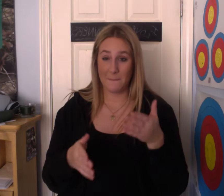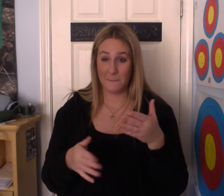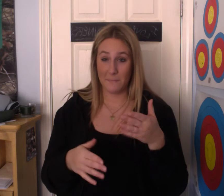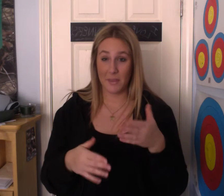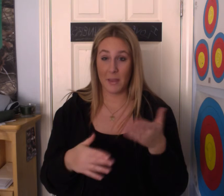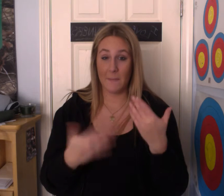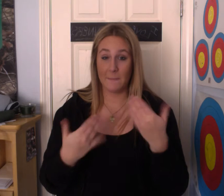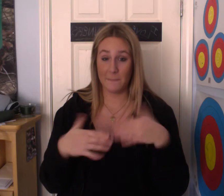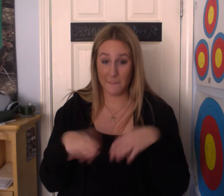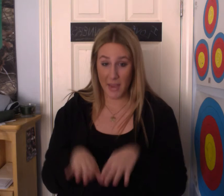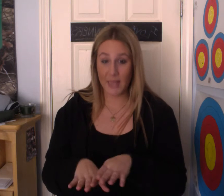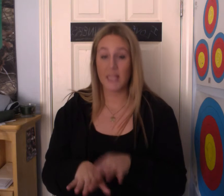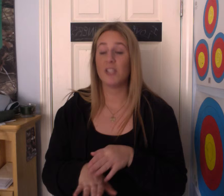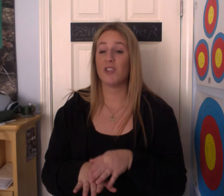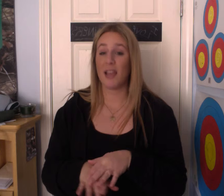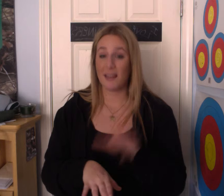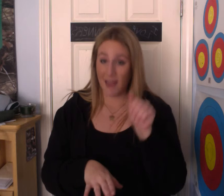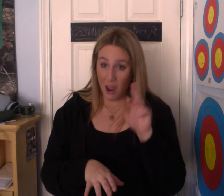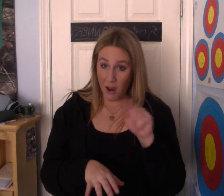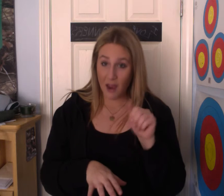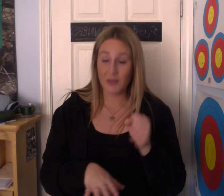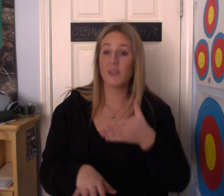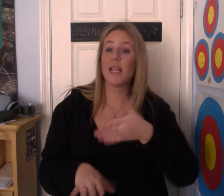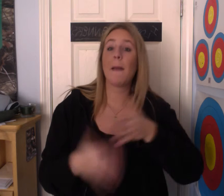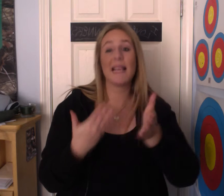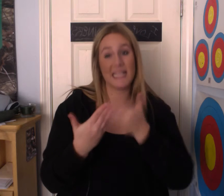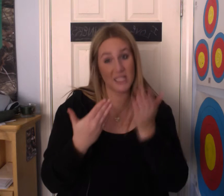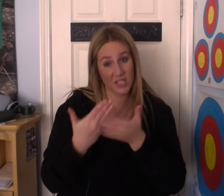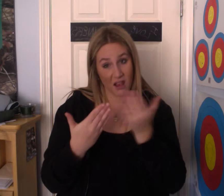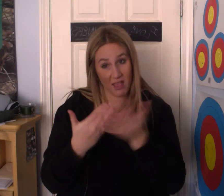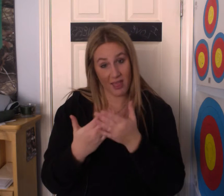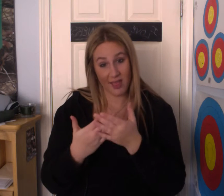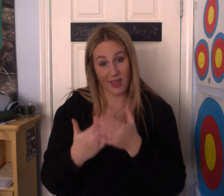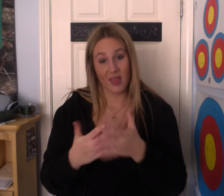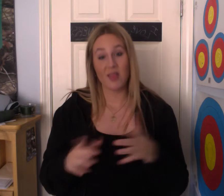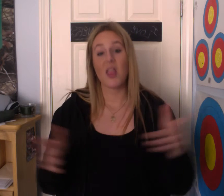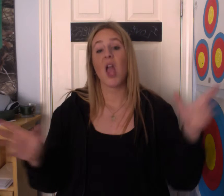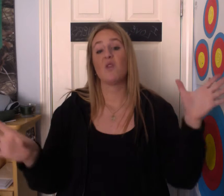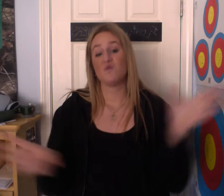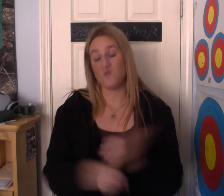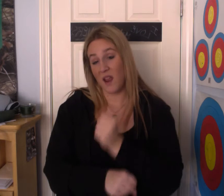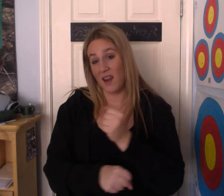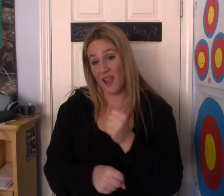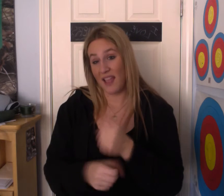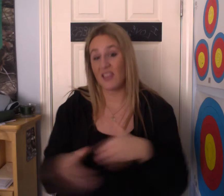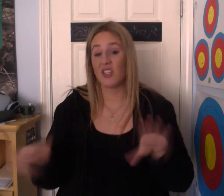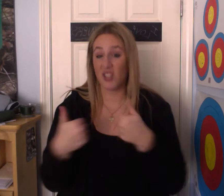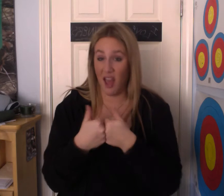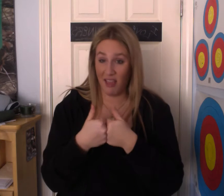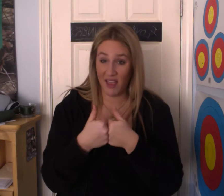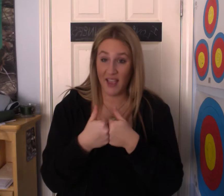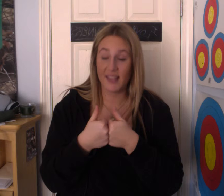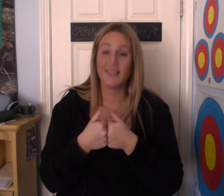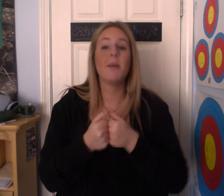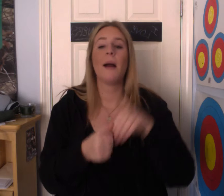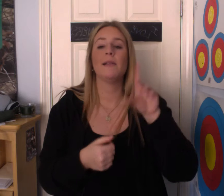Mainstreaming Arabs was much, much easier than conquering the challenge against the stigma against disability. My